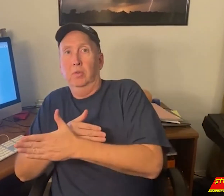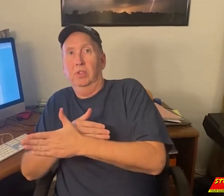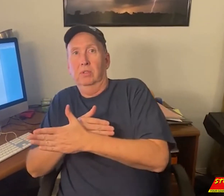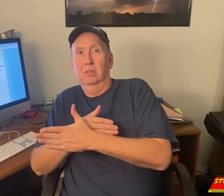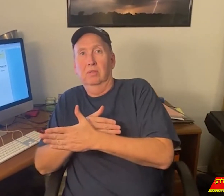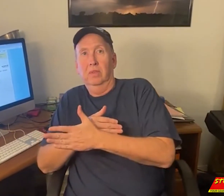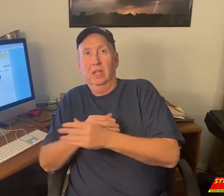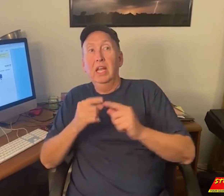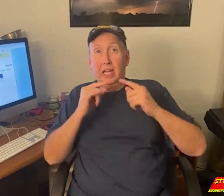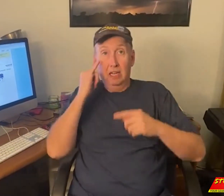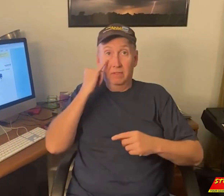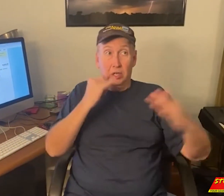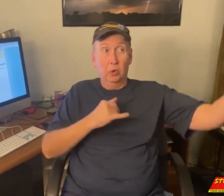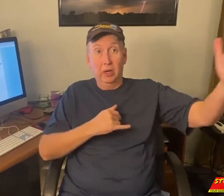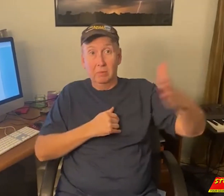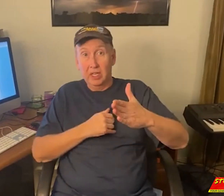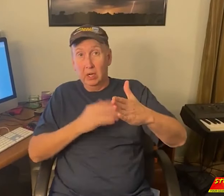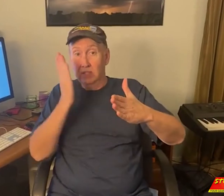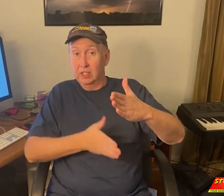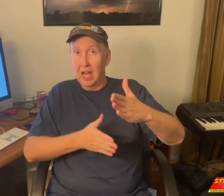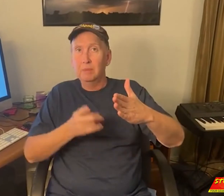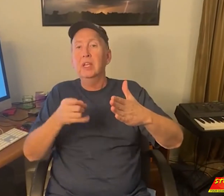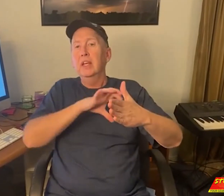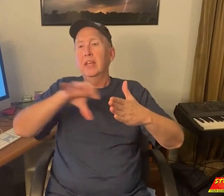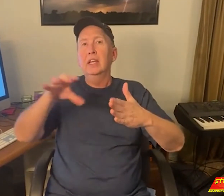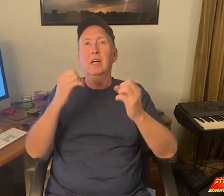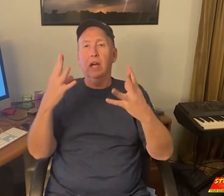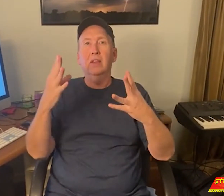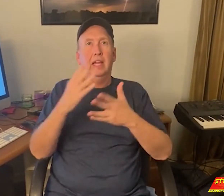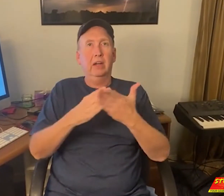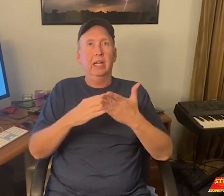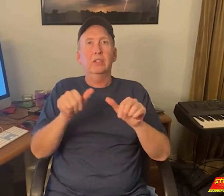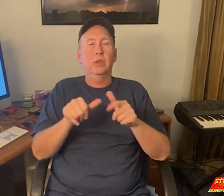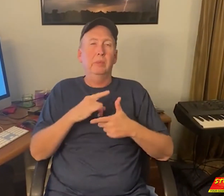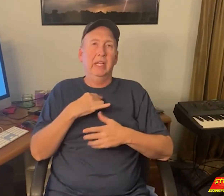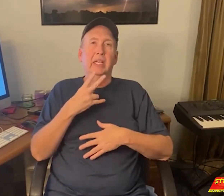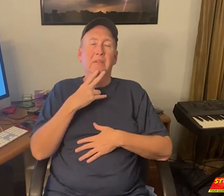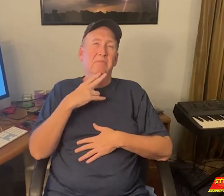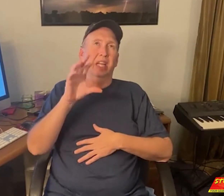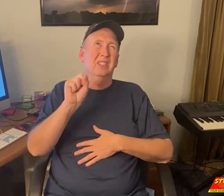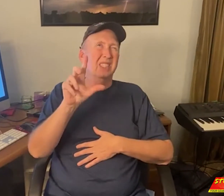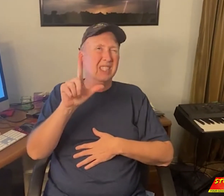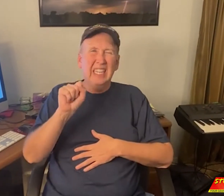moves. If the cold air comes here and stops, then a lot of the area is going to be in like the sleet,